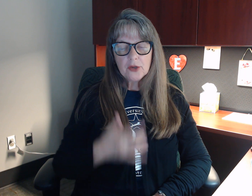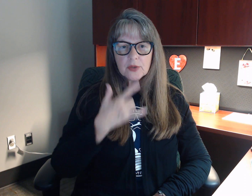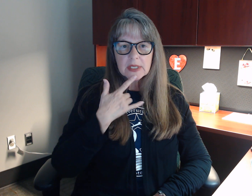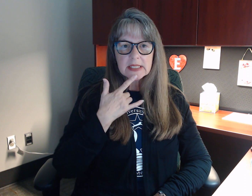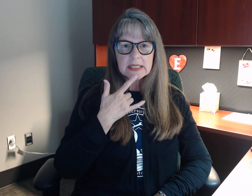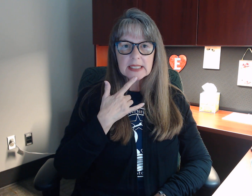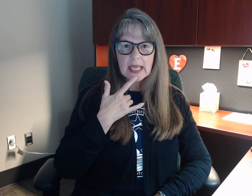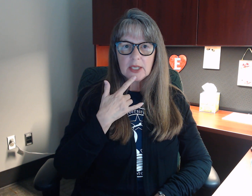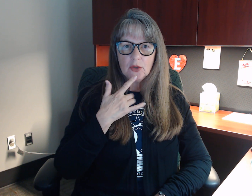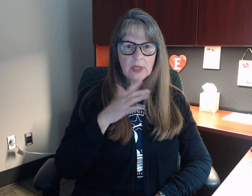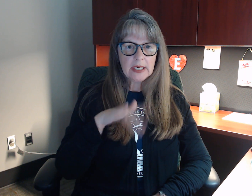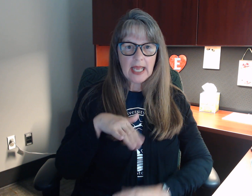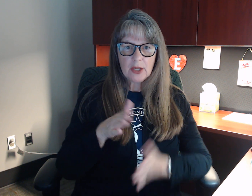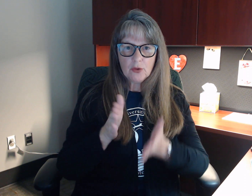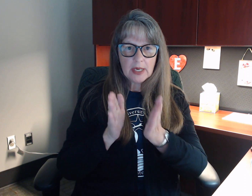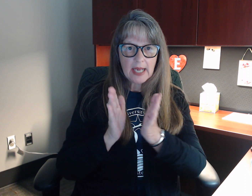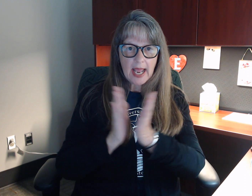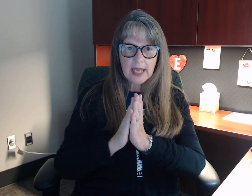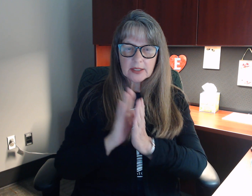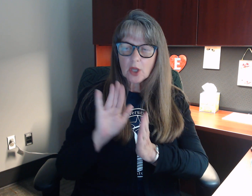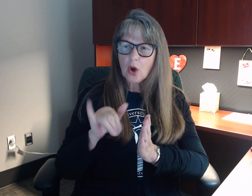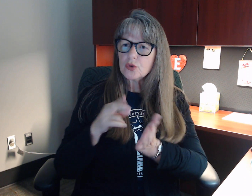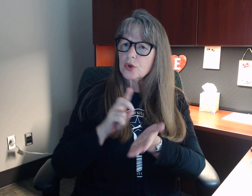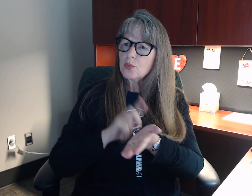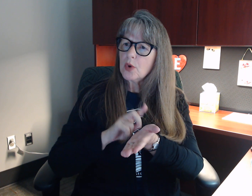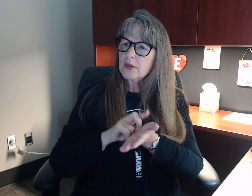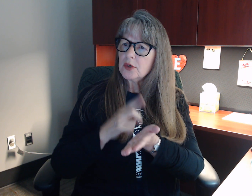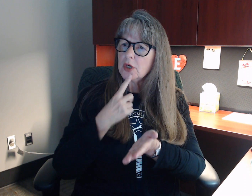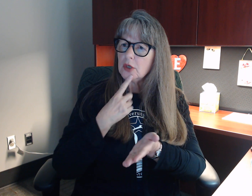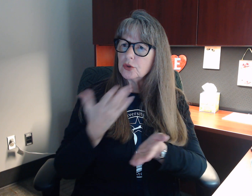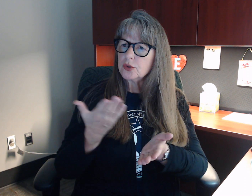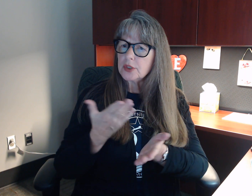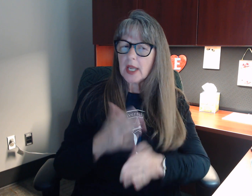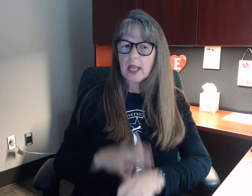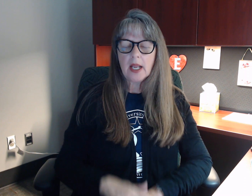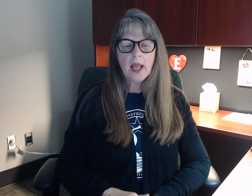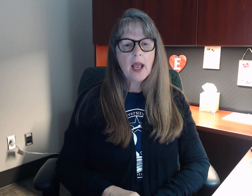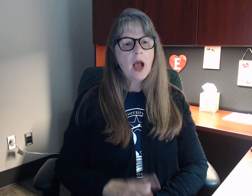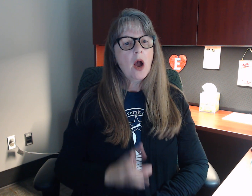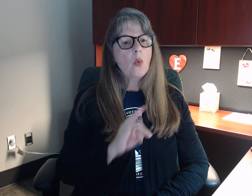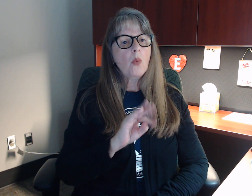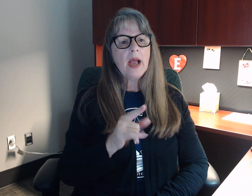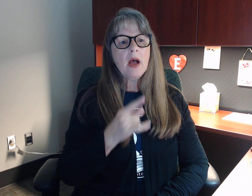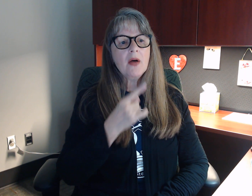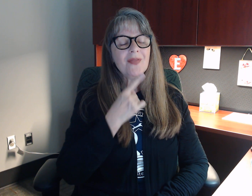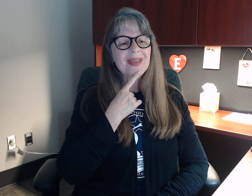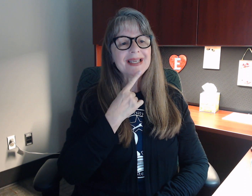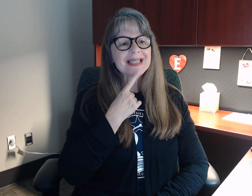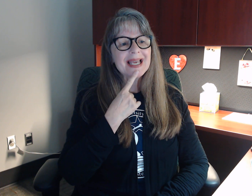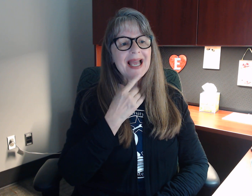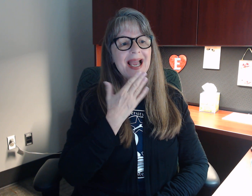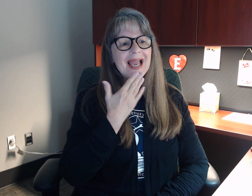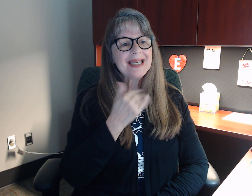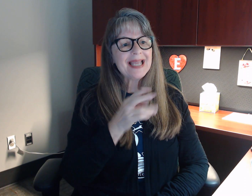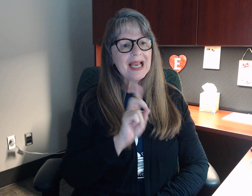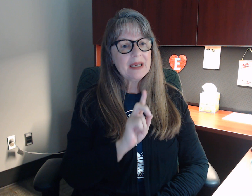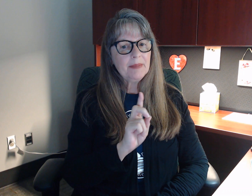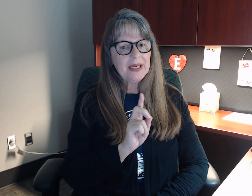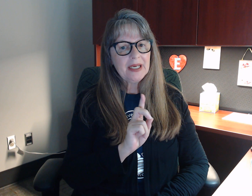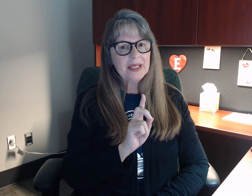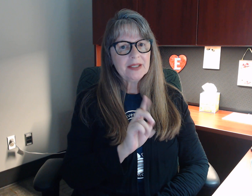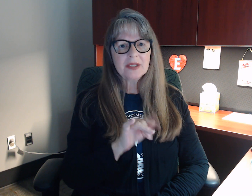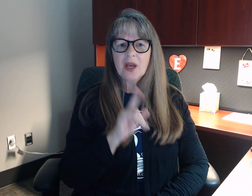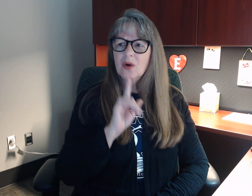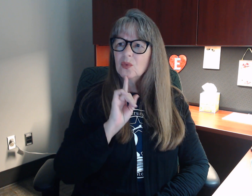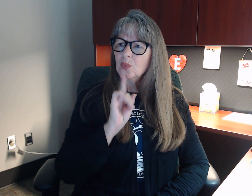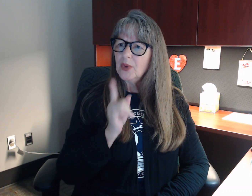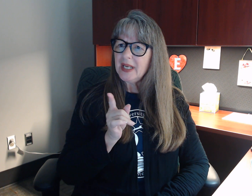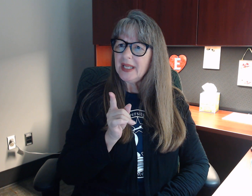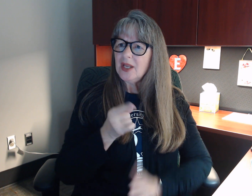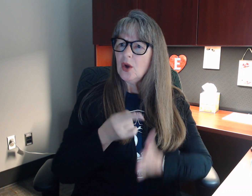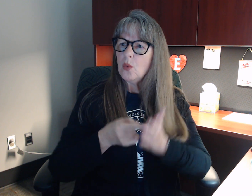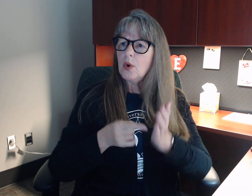can ask, oh, so what did the doctor say? Well, they said I had diabetes. Really? What is